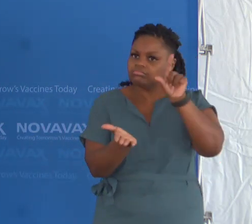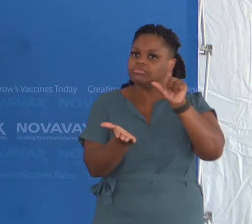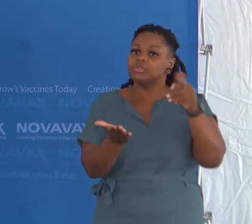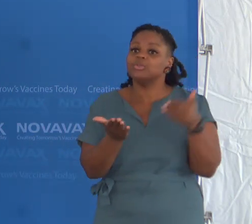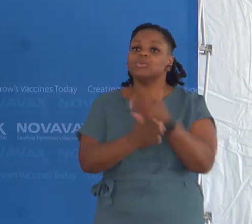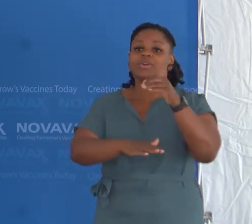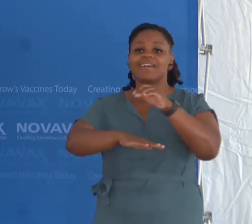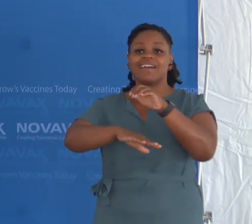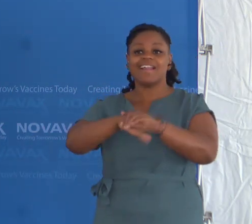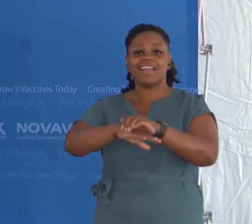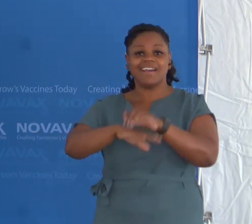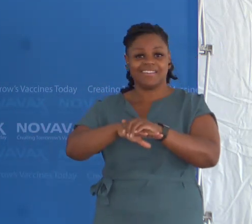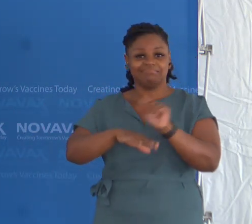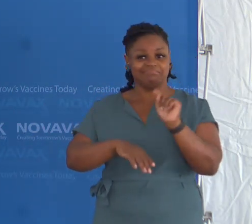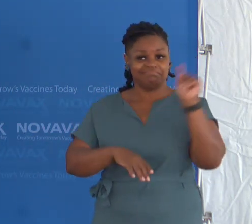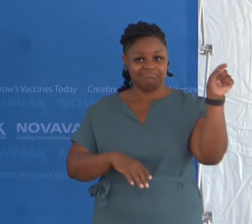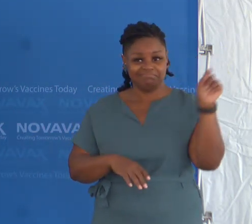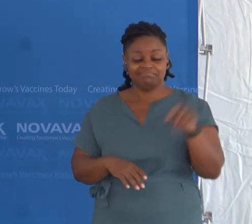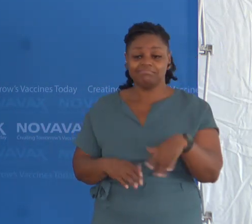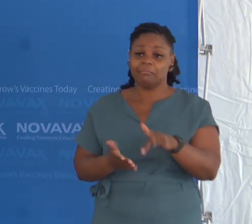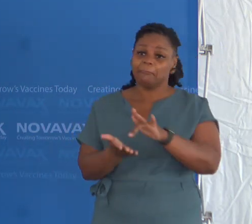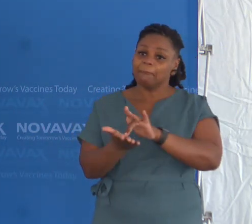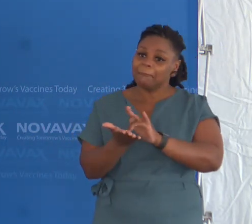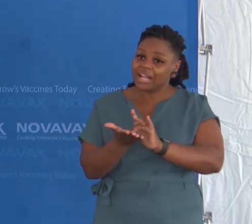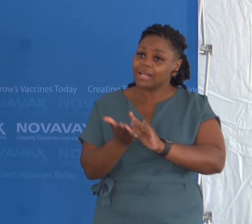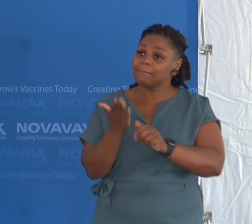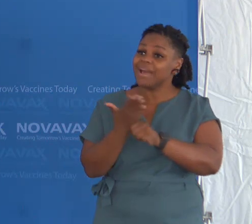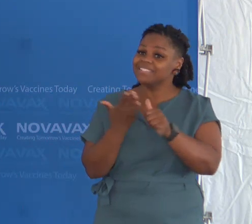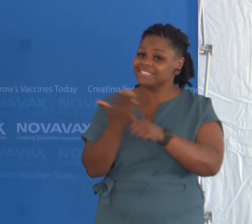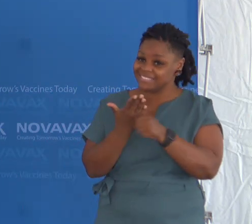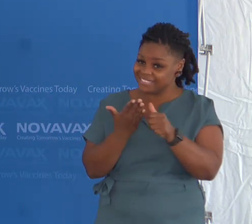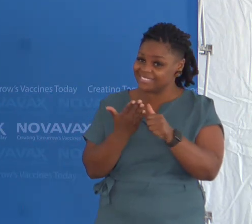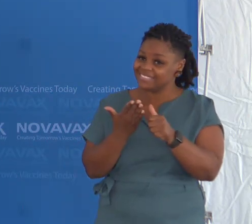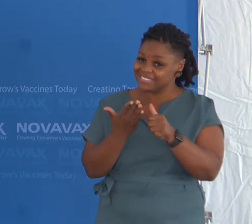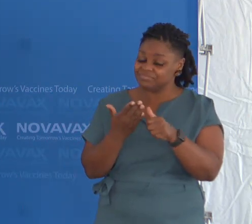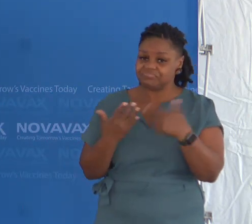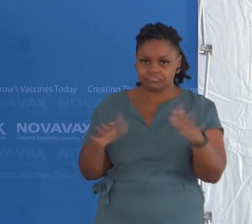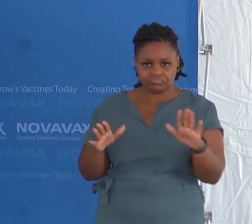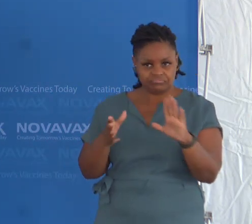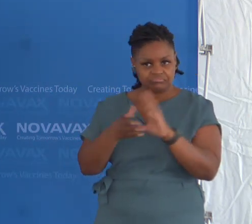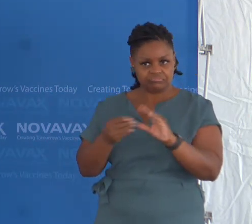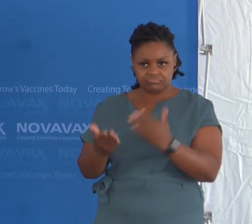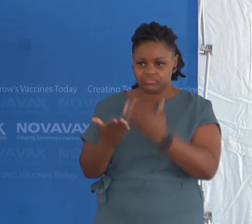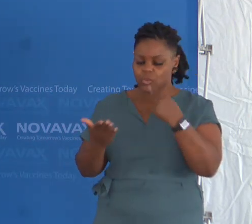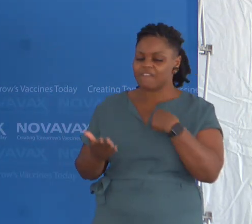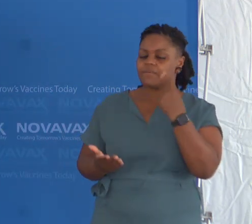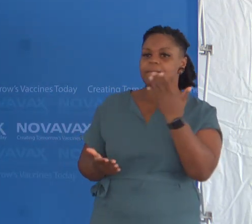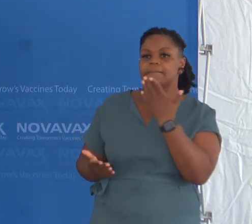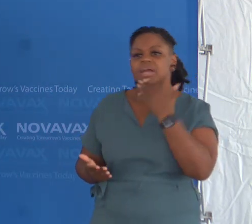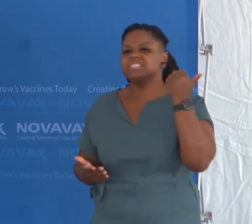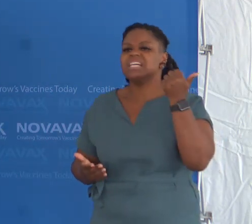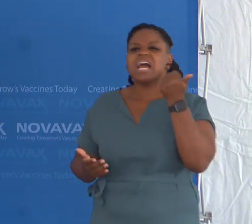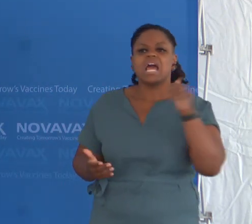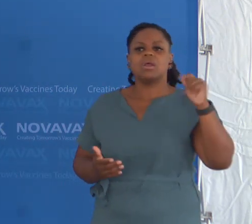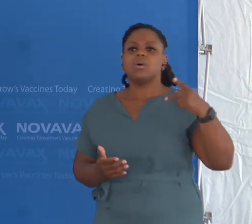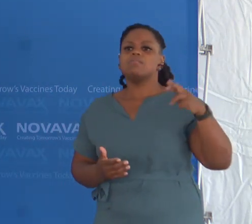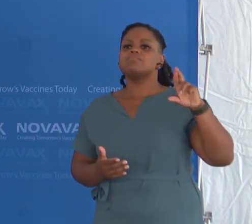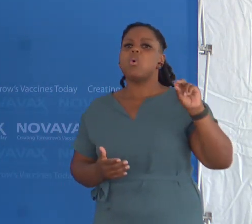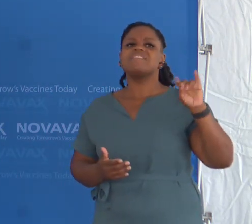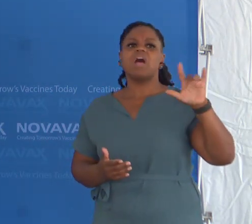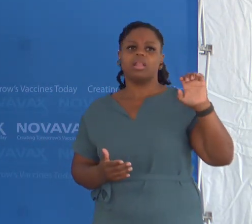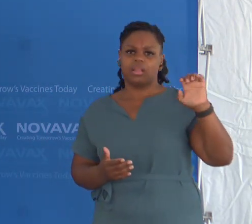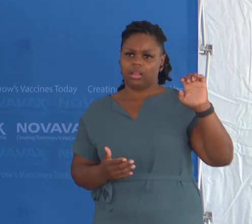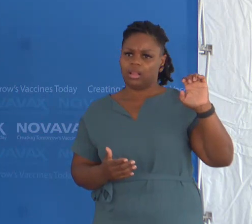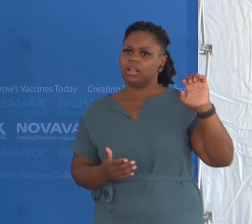we have probably the best product profile of any vaccine. We are in phase